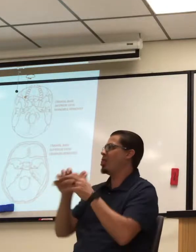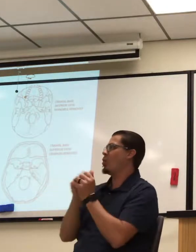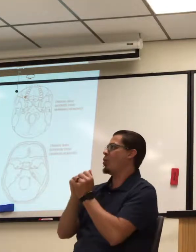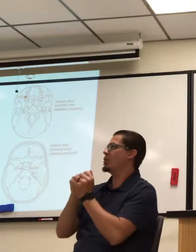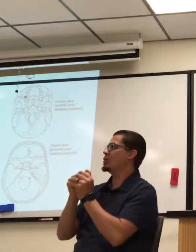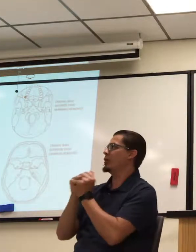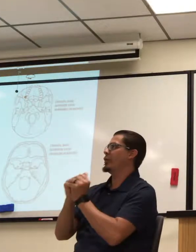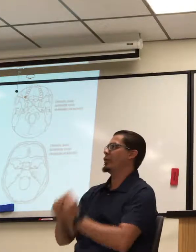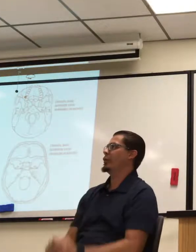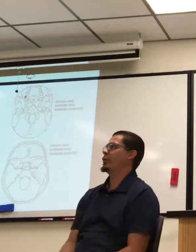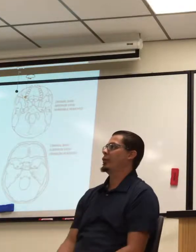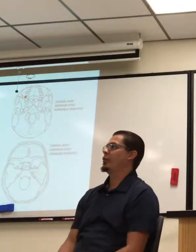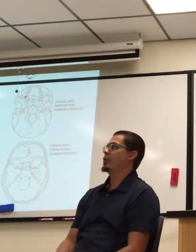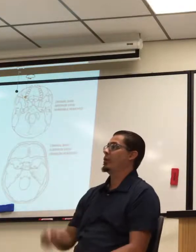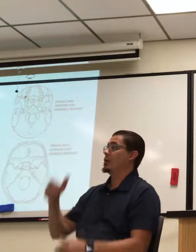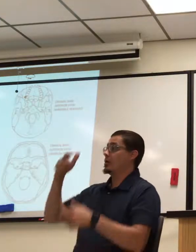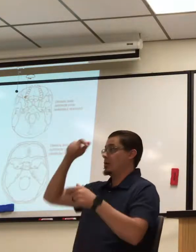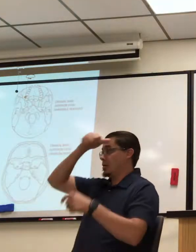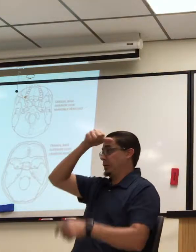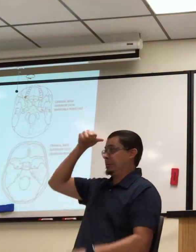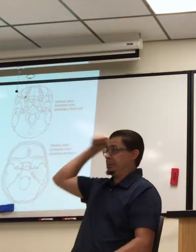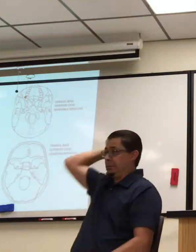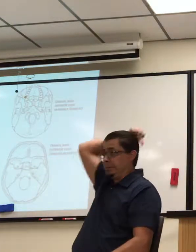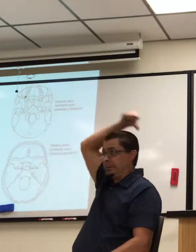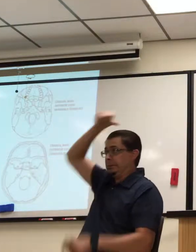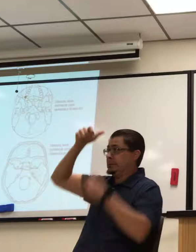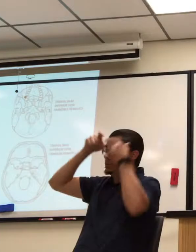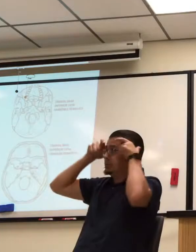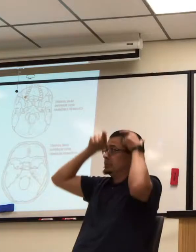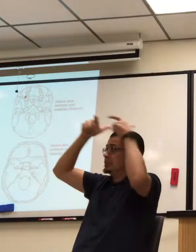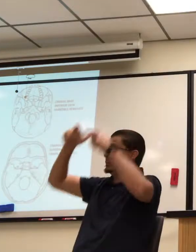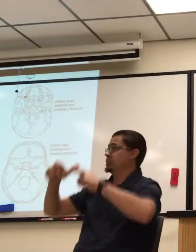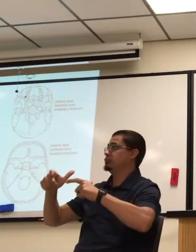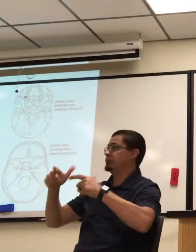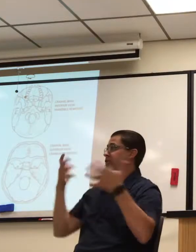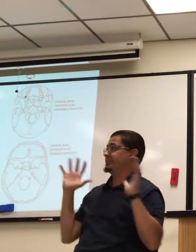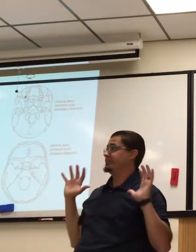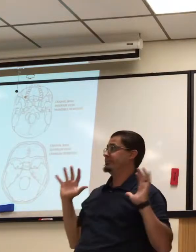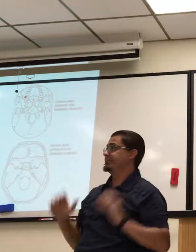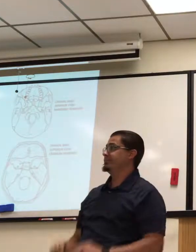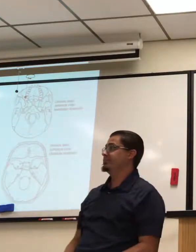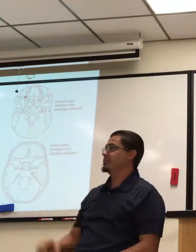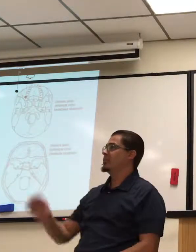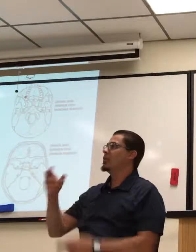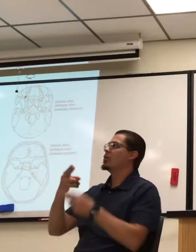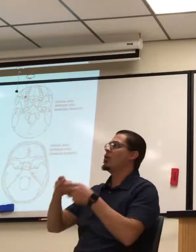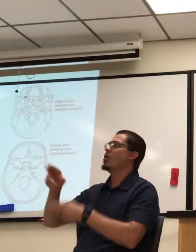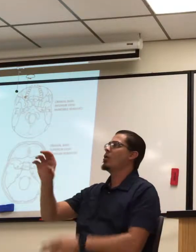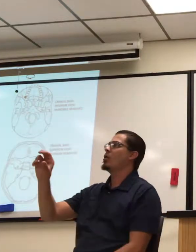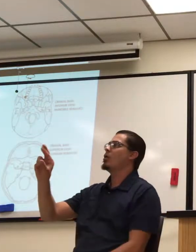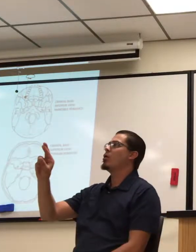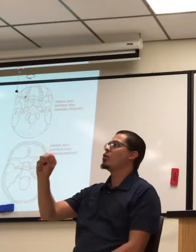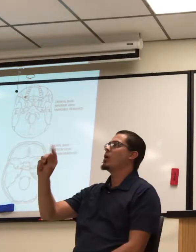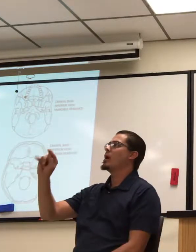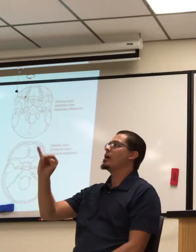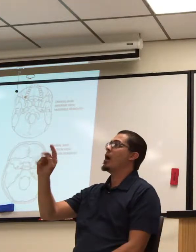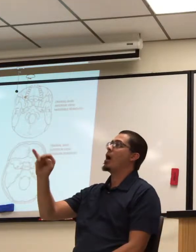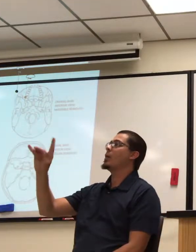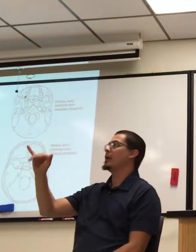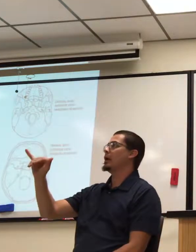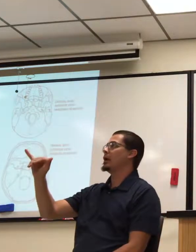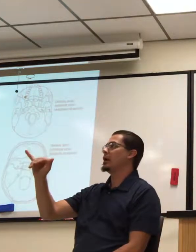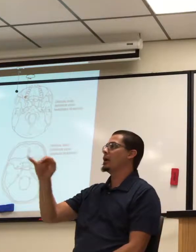When you remove the skull cap in a craniotomy, you just cut all the way around, okay? And you can even see